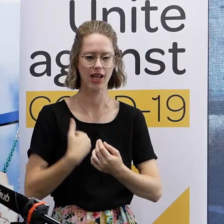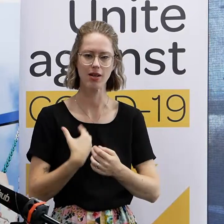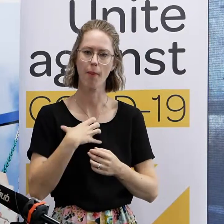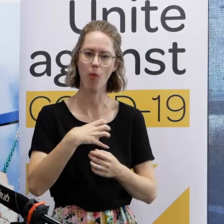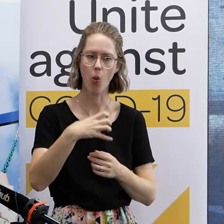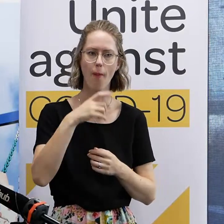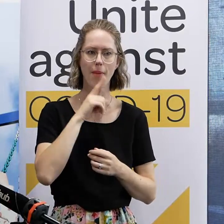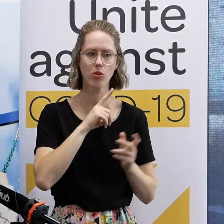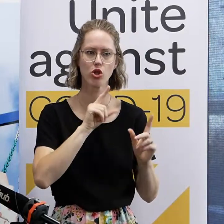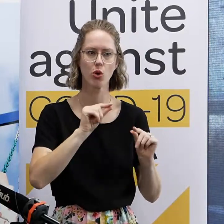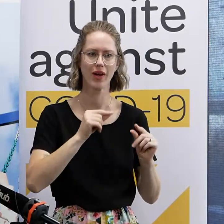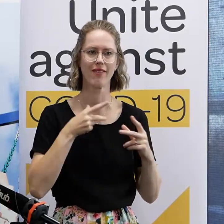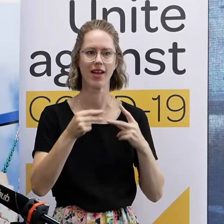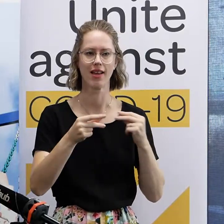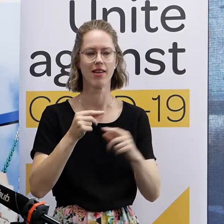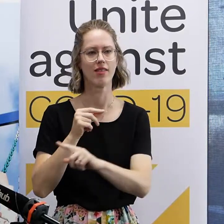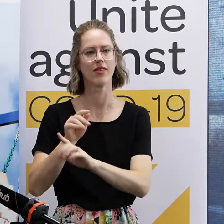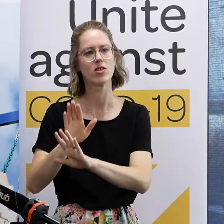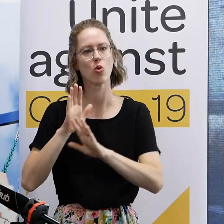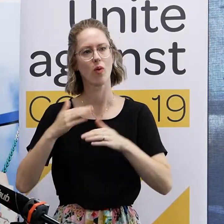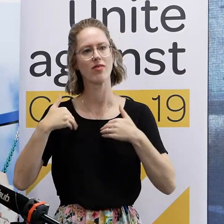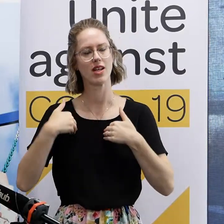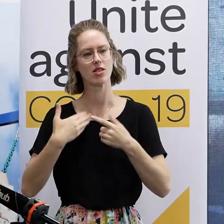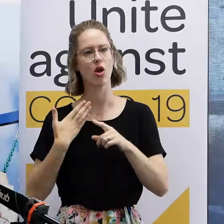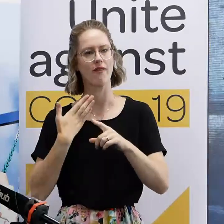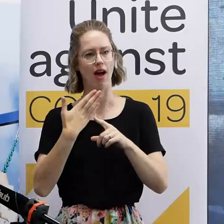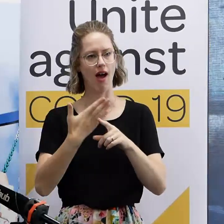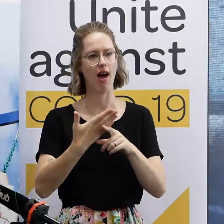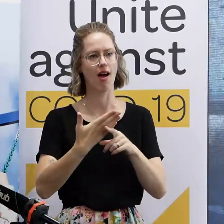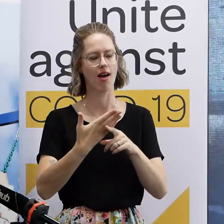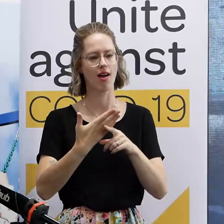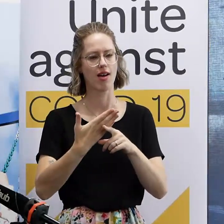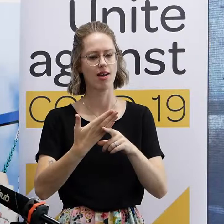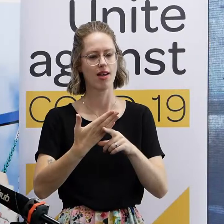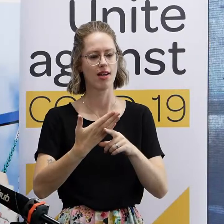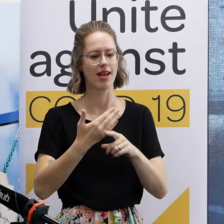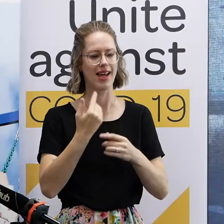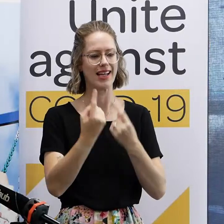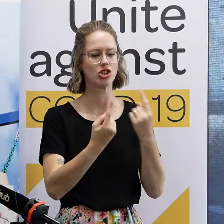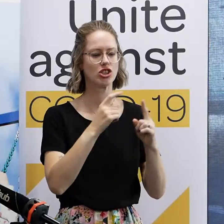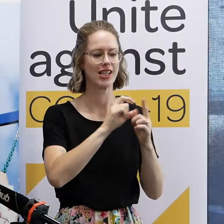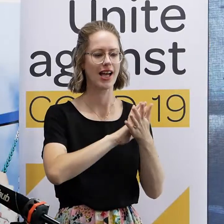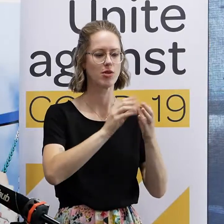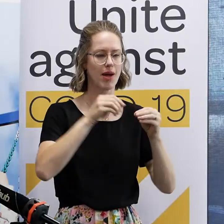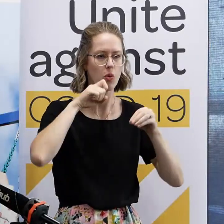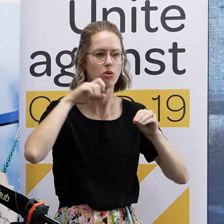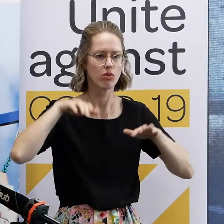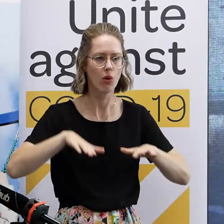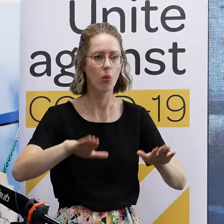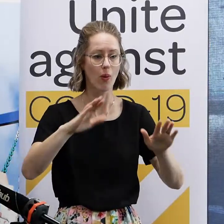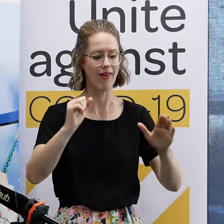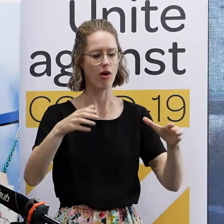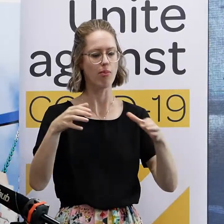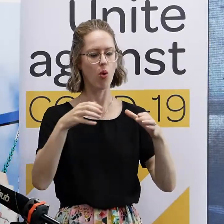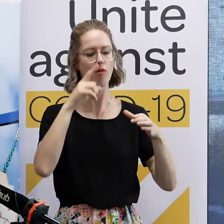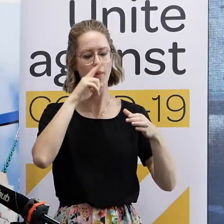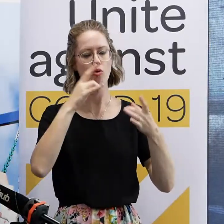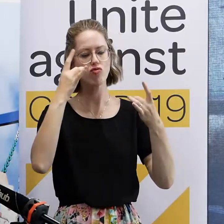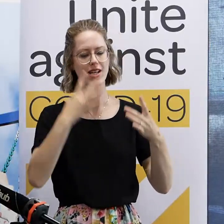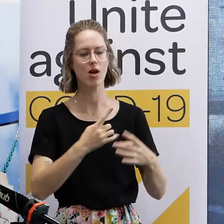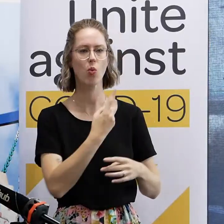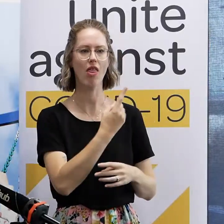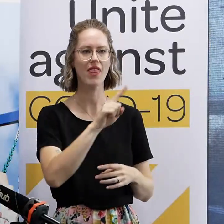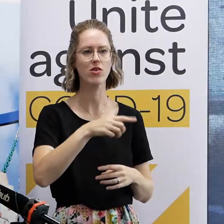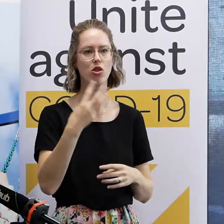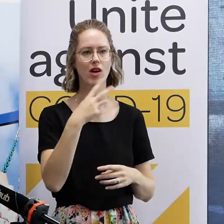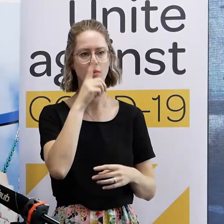of them? That's all we've required at the moment as we scale up in each district health board. But we have a pool, as you pointed out, of around 1,300